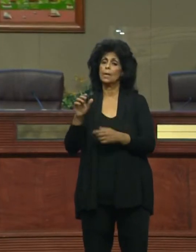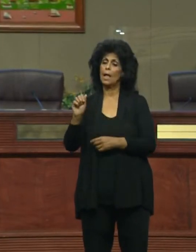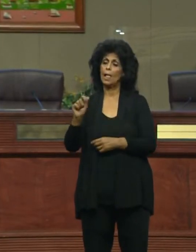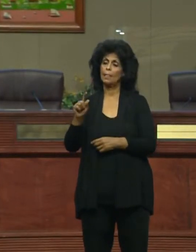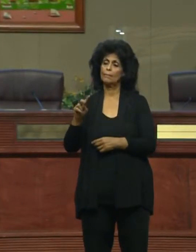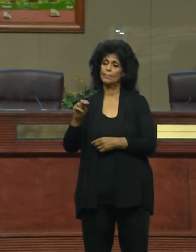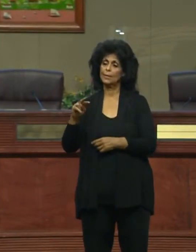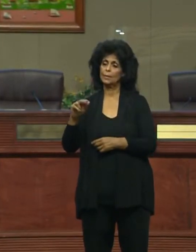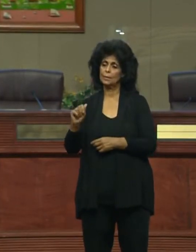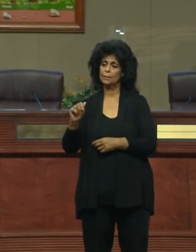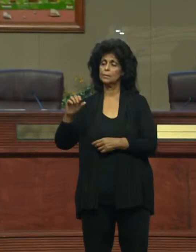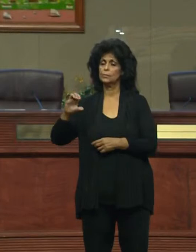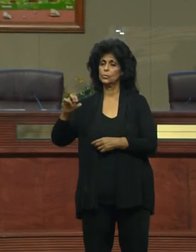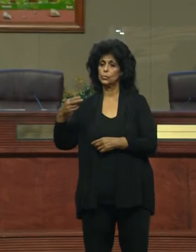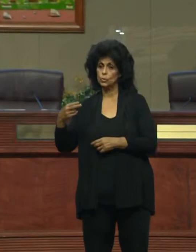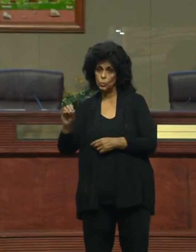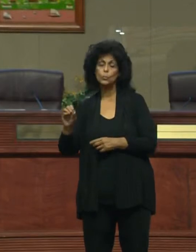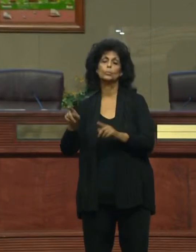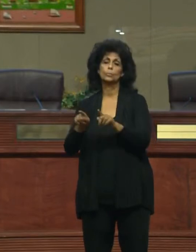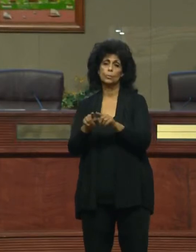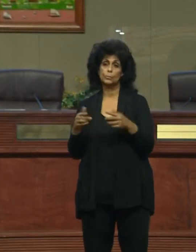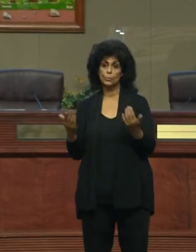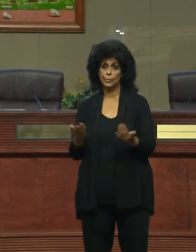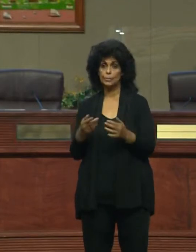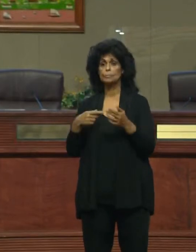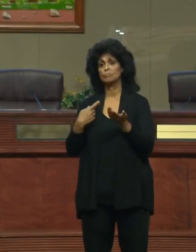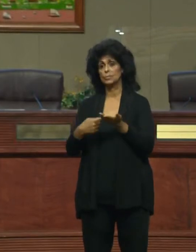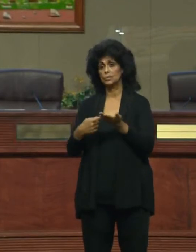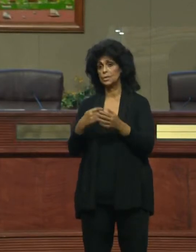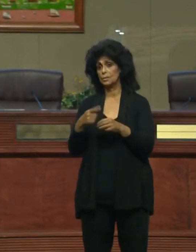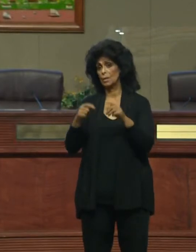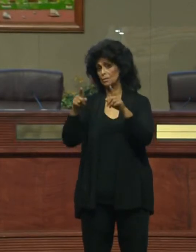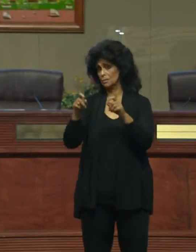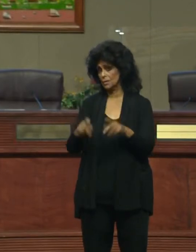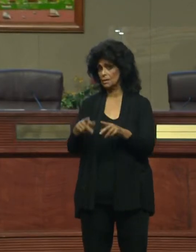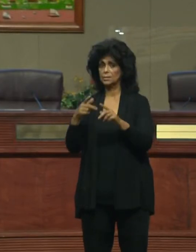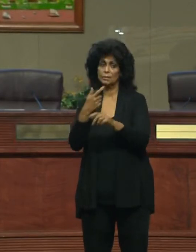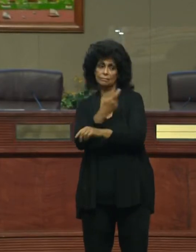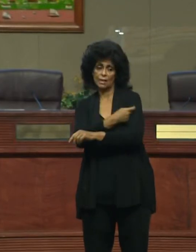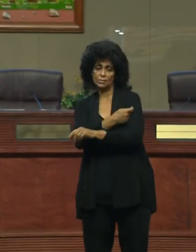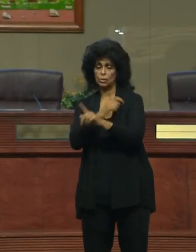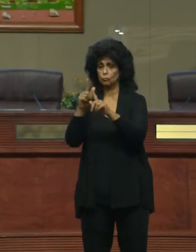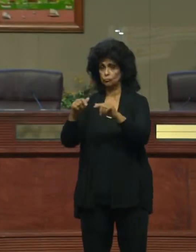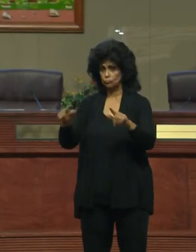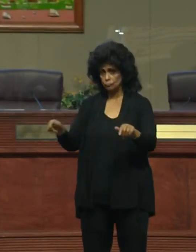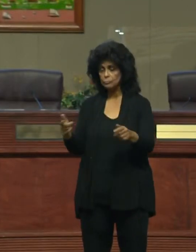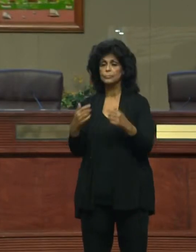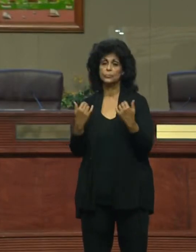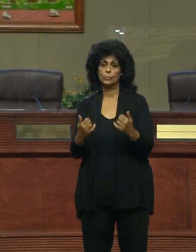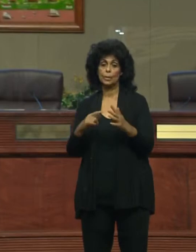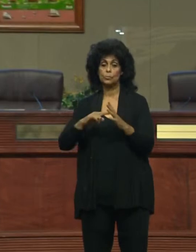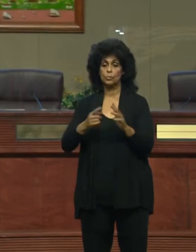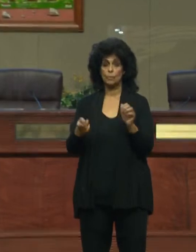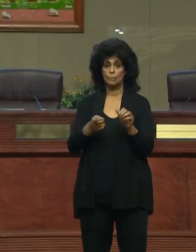to discuss vaccinations and testing from the state level. We begin today with Mayor Demings. Mayor?